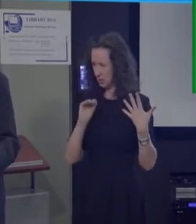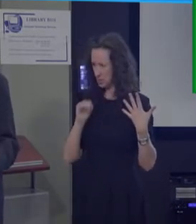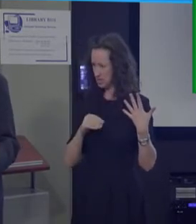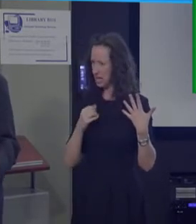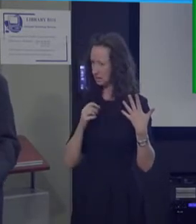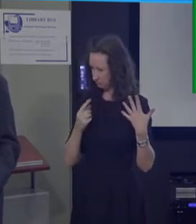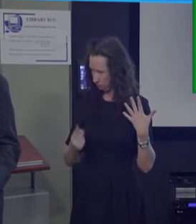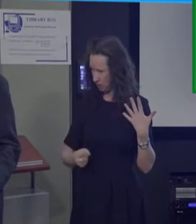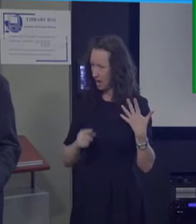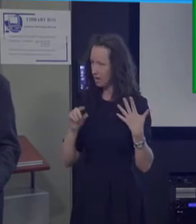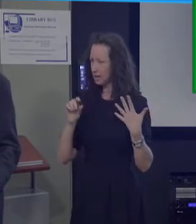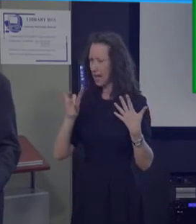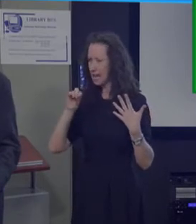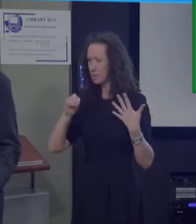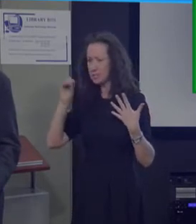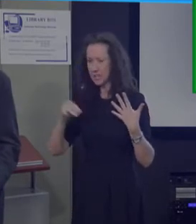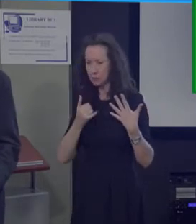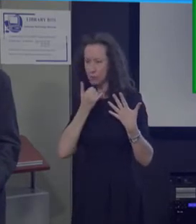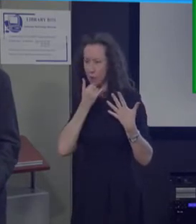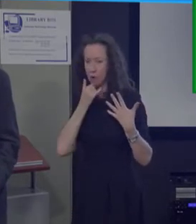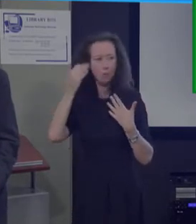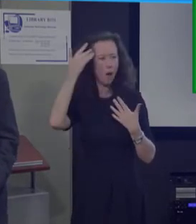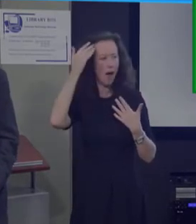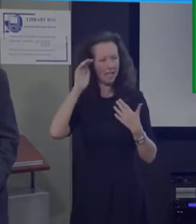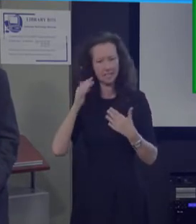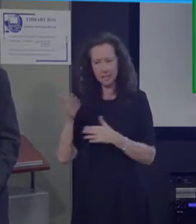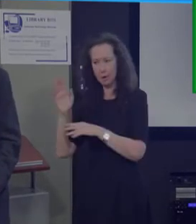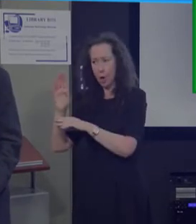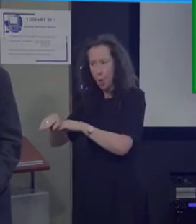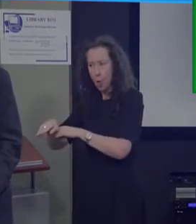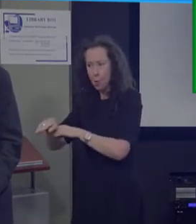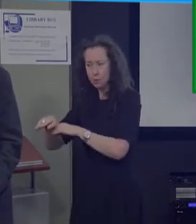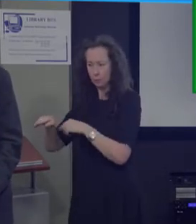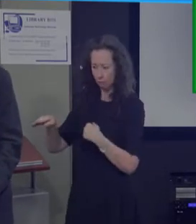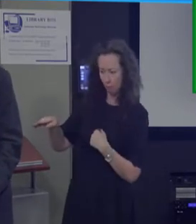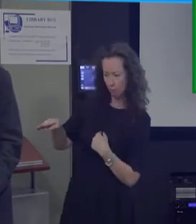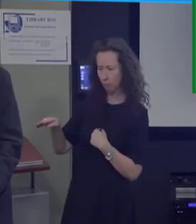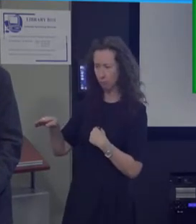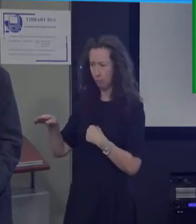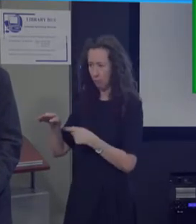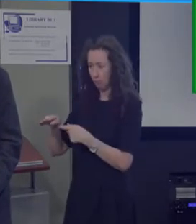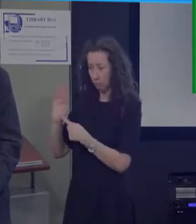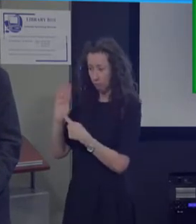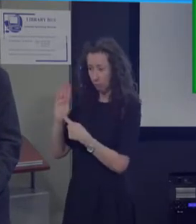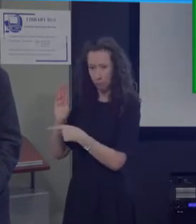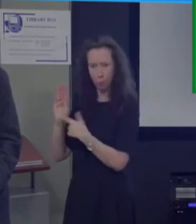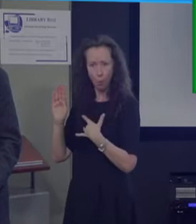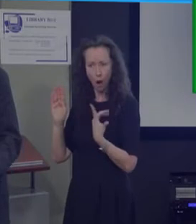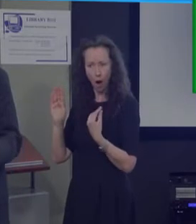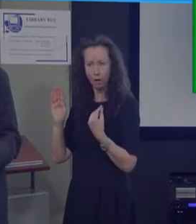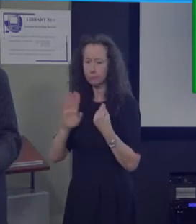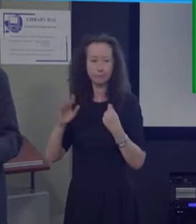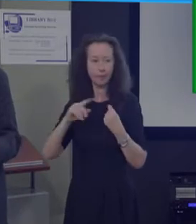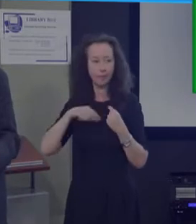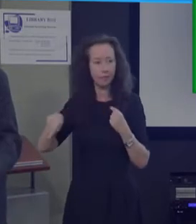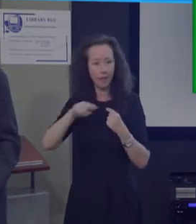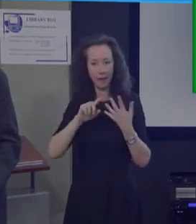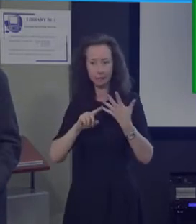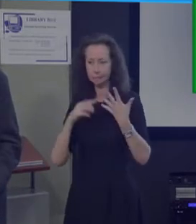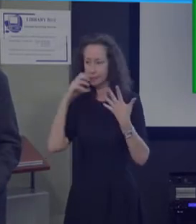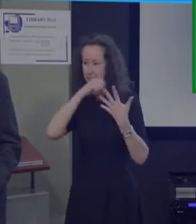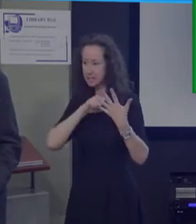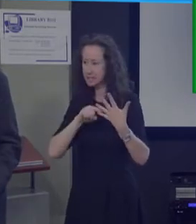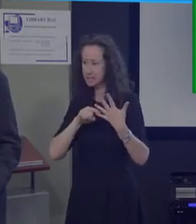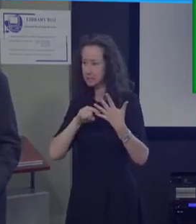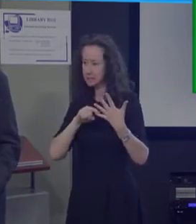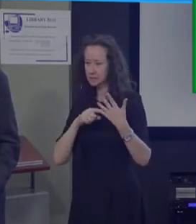don't believe that the unopened box could ever match the box that is open. So we call this